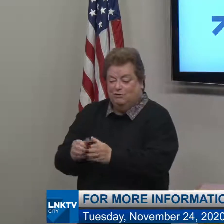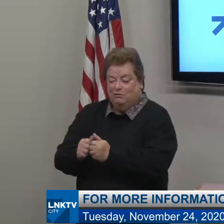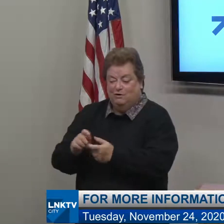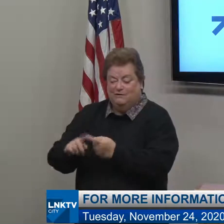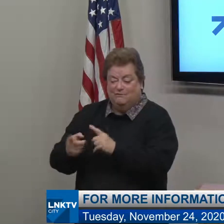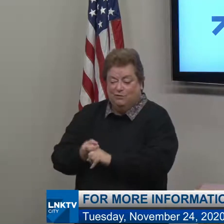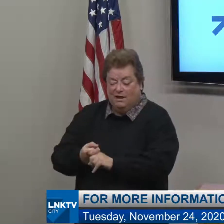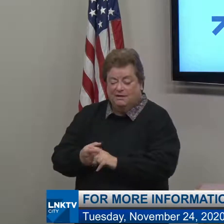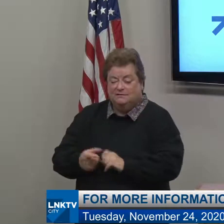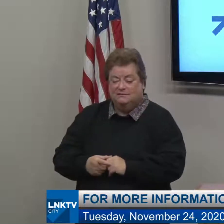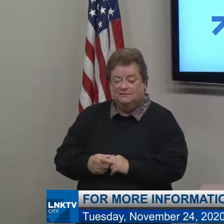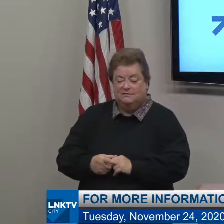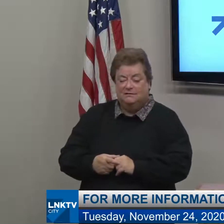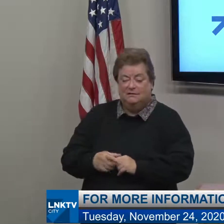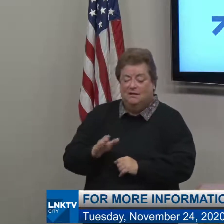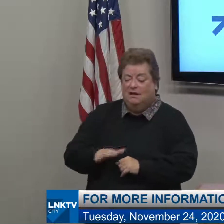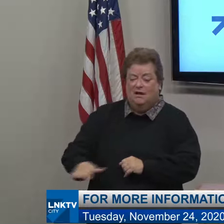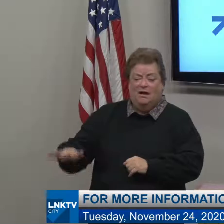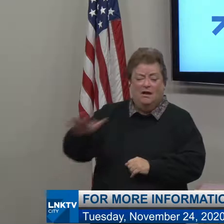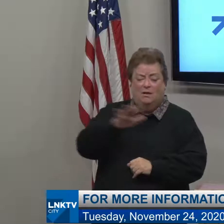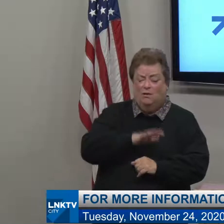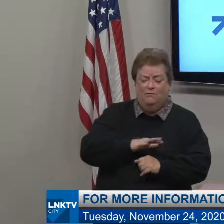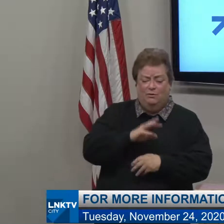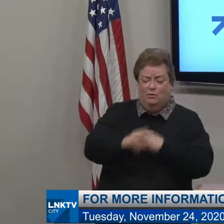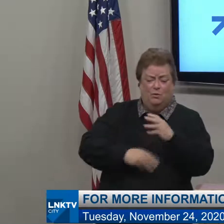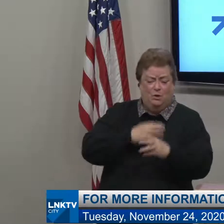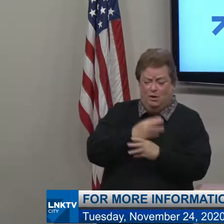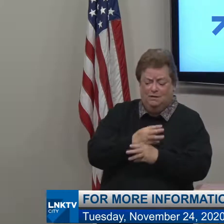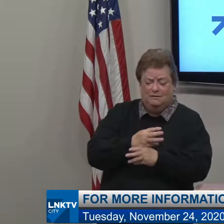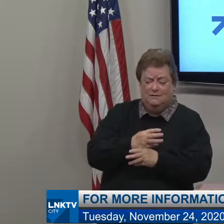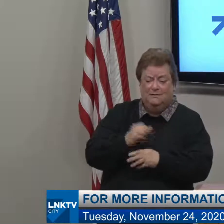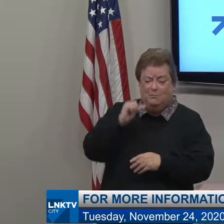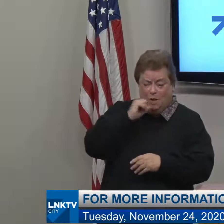All over the globe, bars have been an issue and a place of spread.